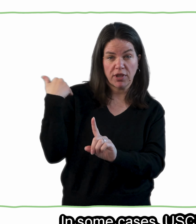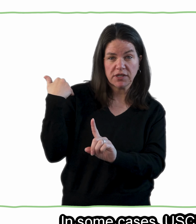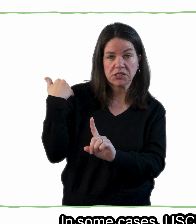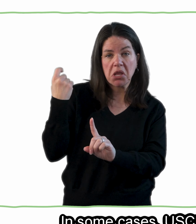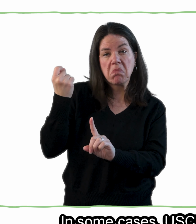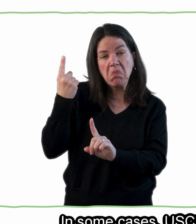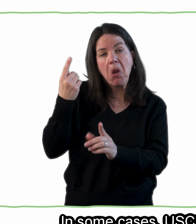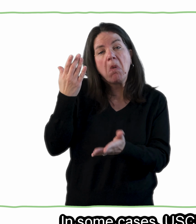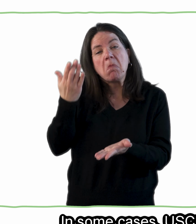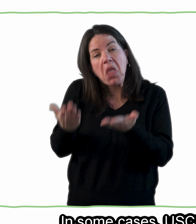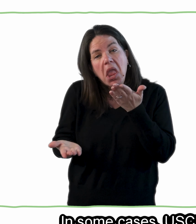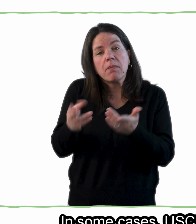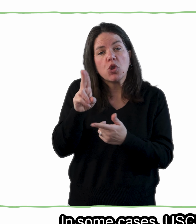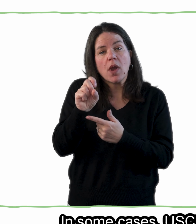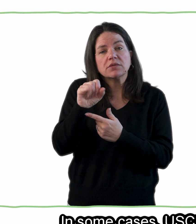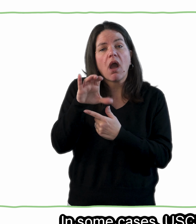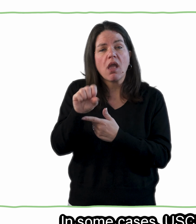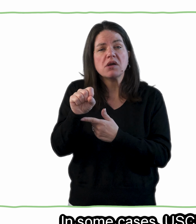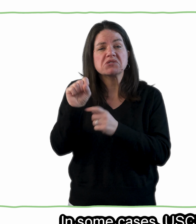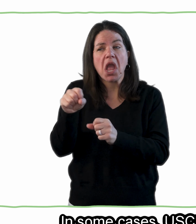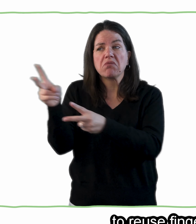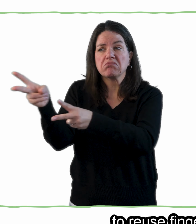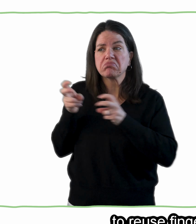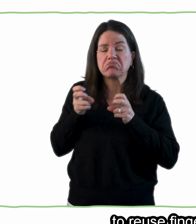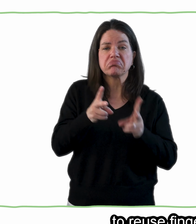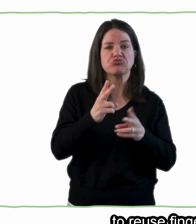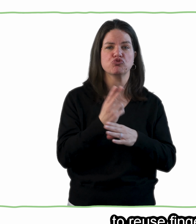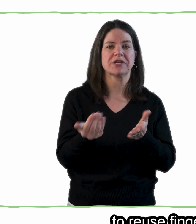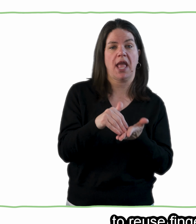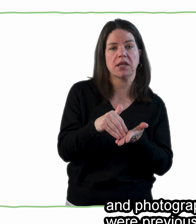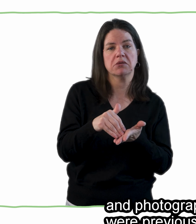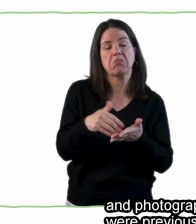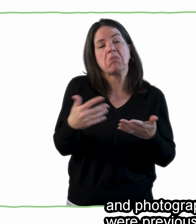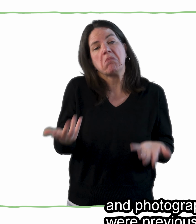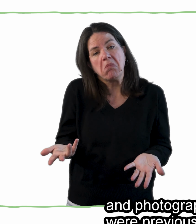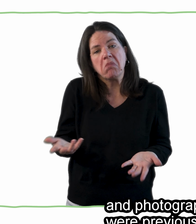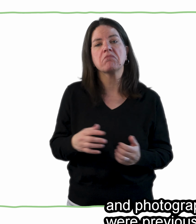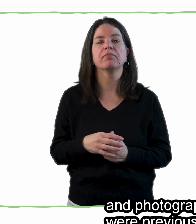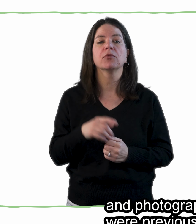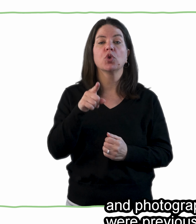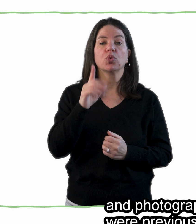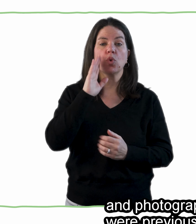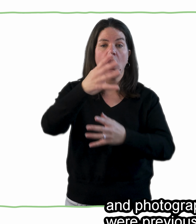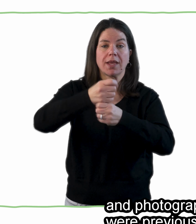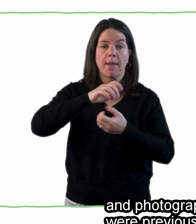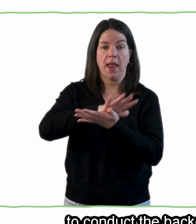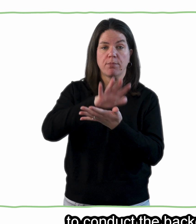some cases, USCIS may be able to reuse fingerprints and photographs that were previously taken to conduct